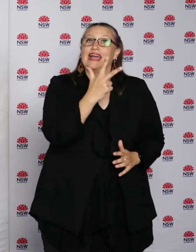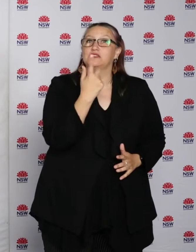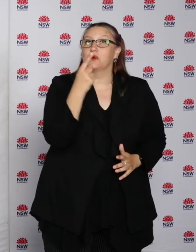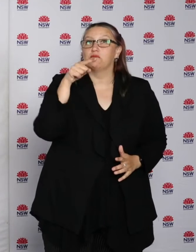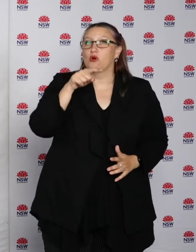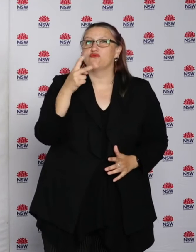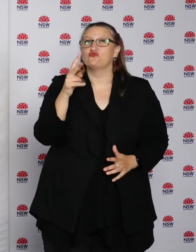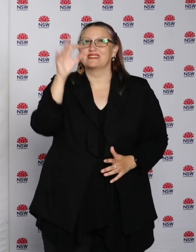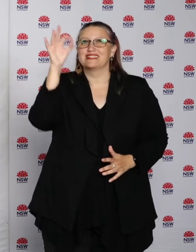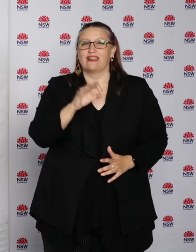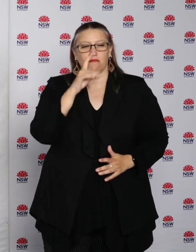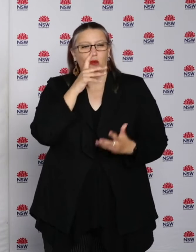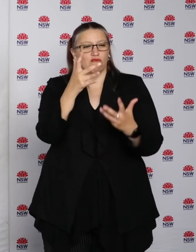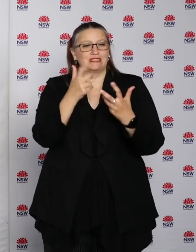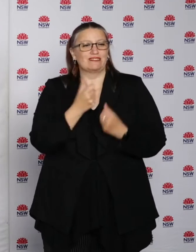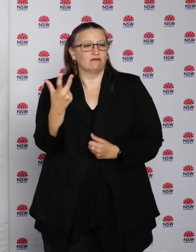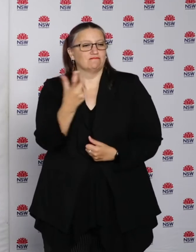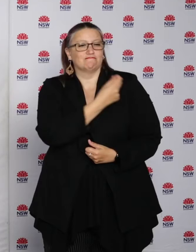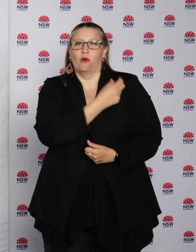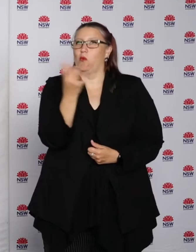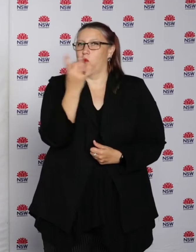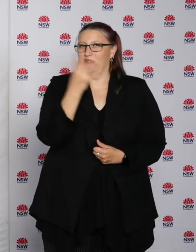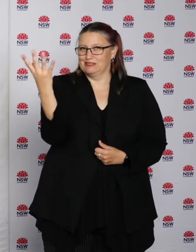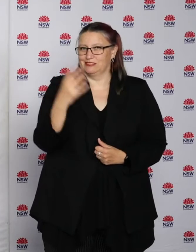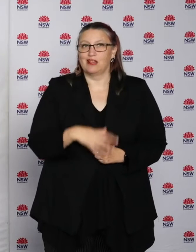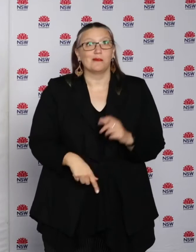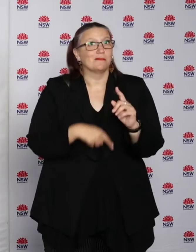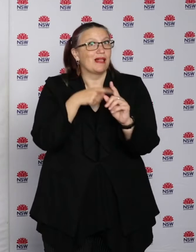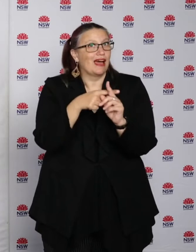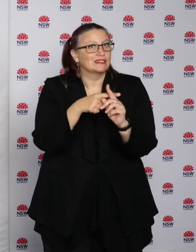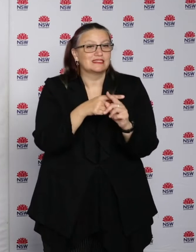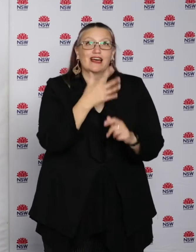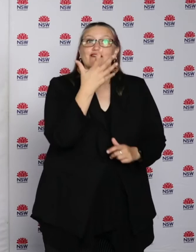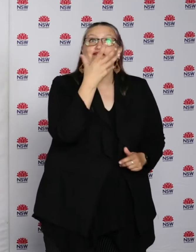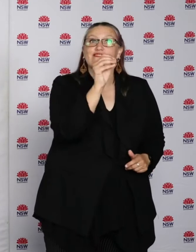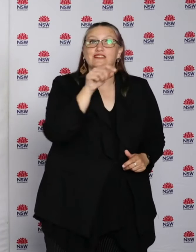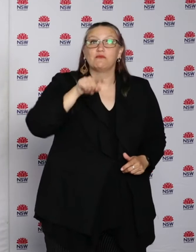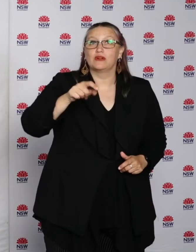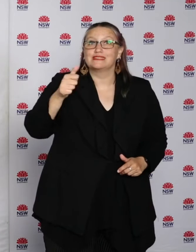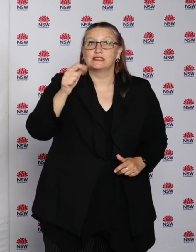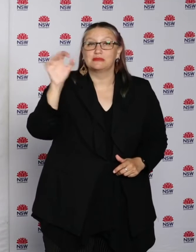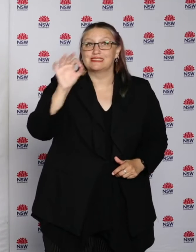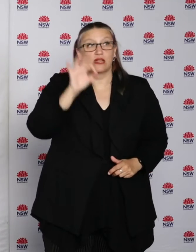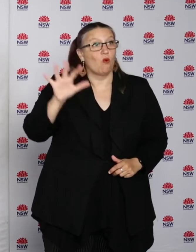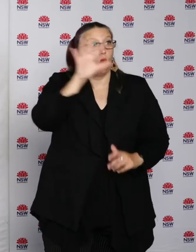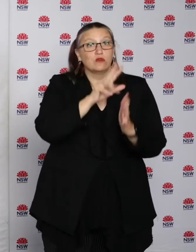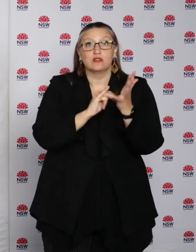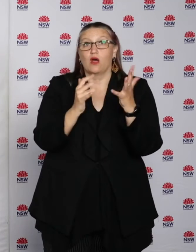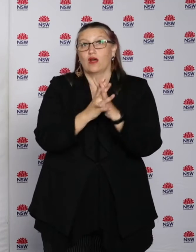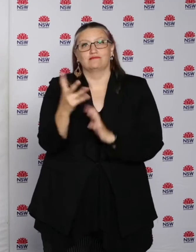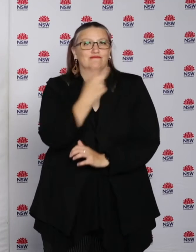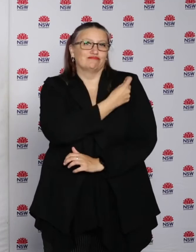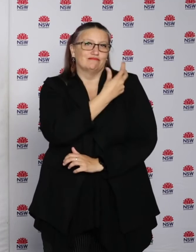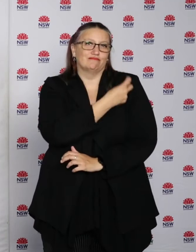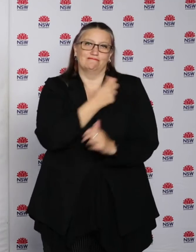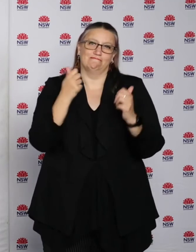its first dose of COVID vaccine, and 50.6% of people are now fully vaccinated. The total number of vaccines